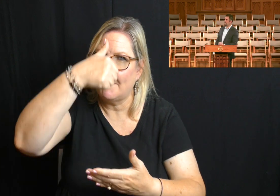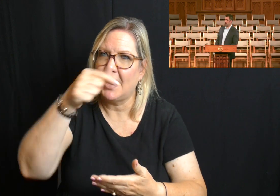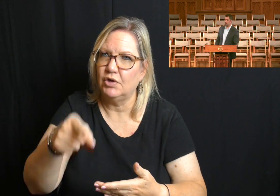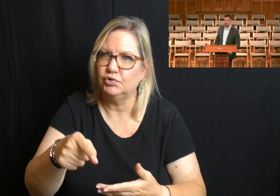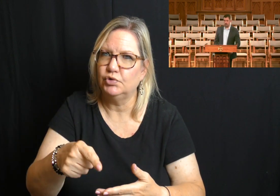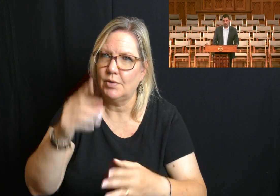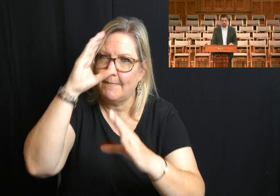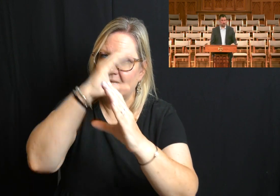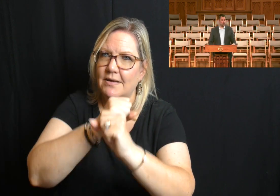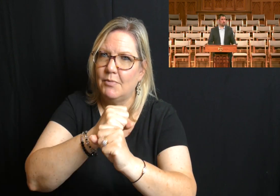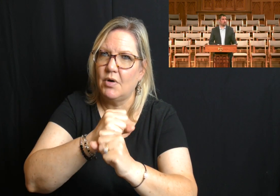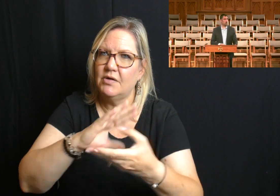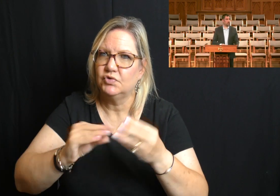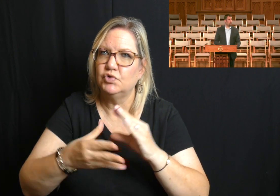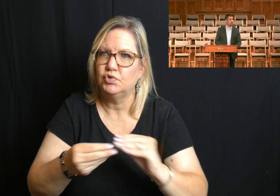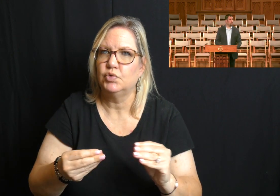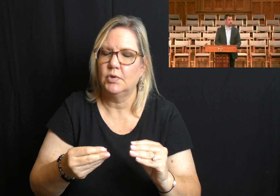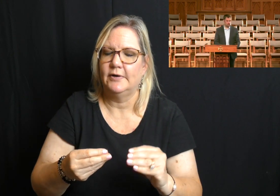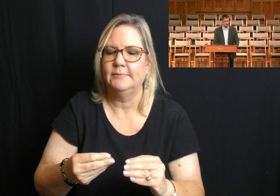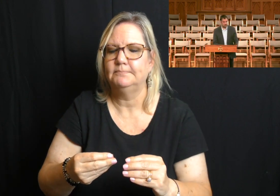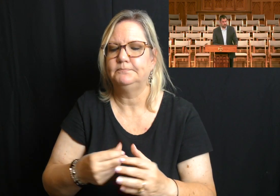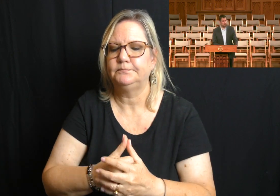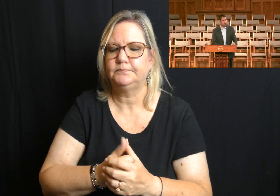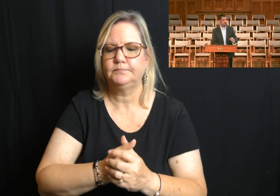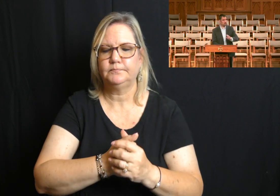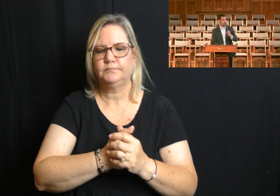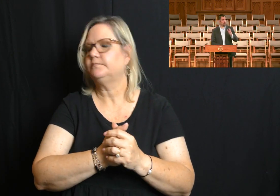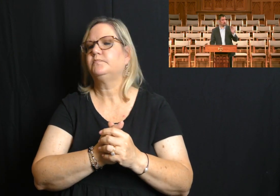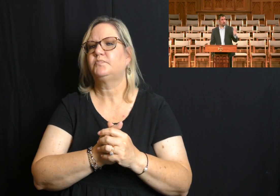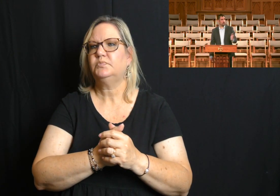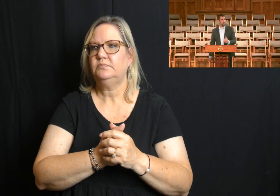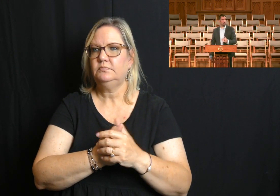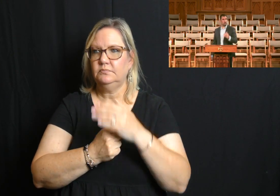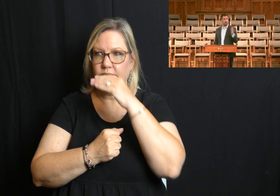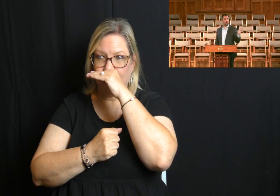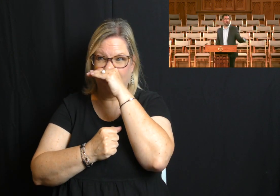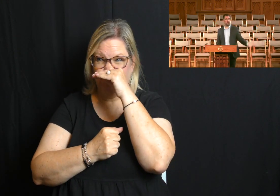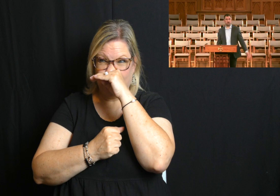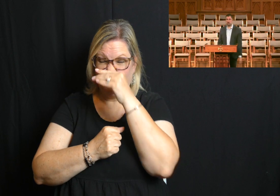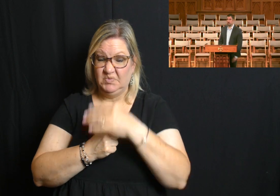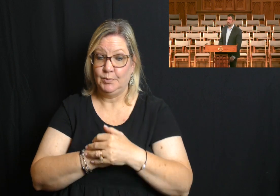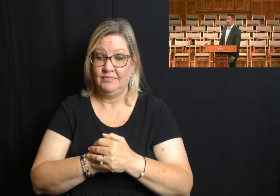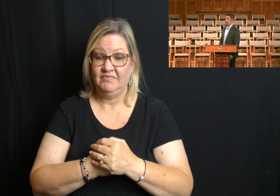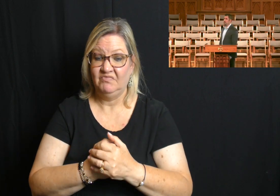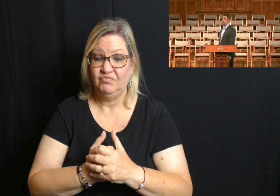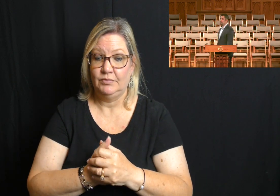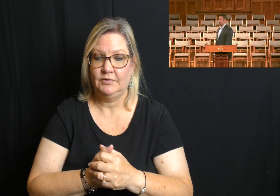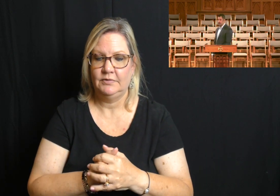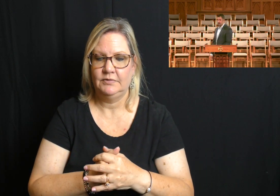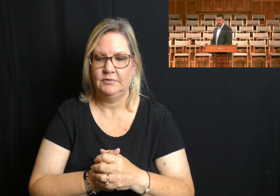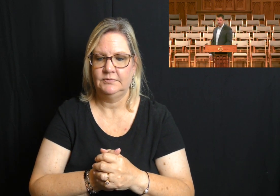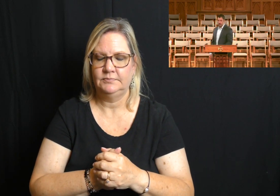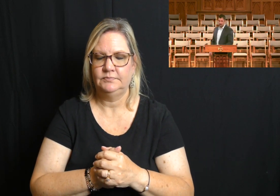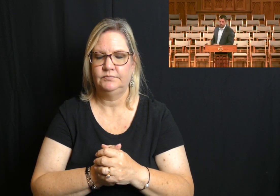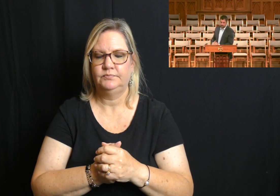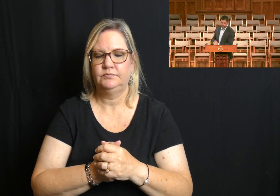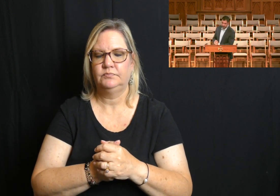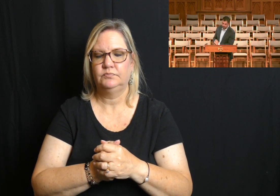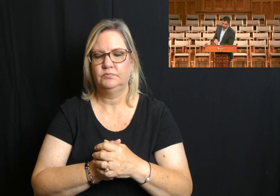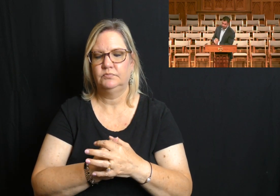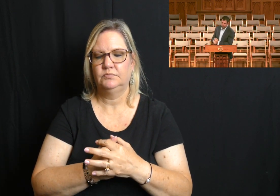quick recap. In case you're still looking for Genesis, it's like, it's one of the first books of the Bible. It's easy to find.